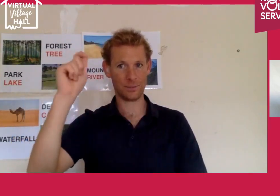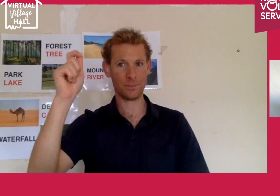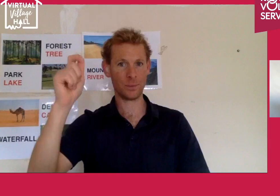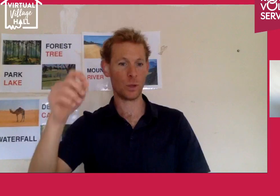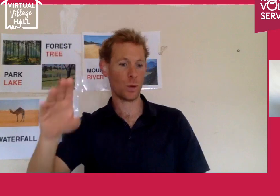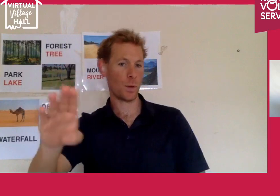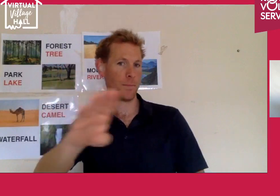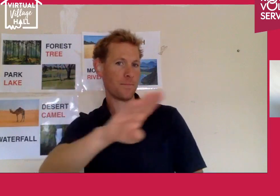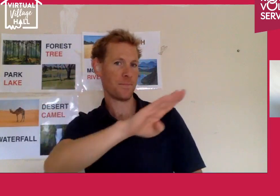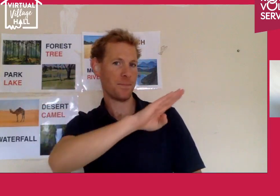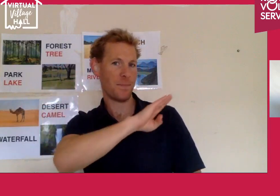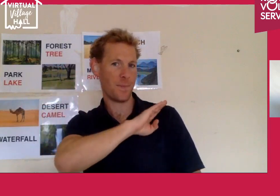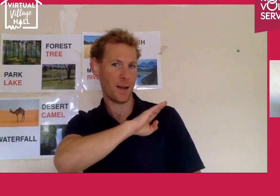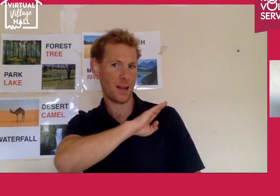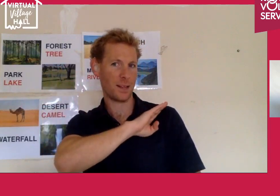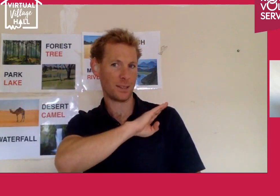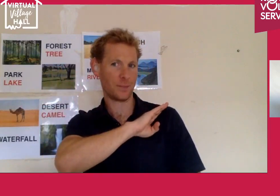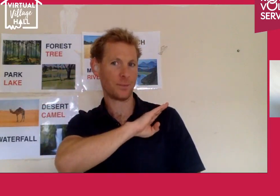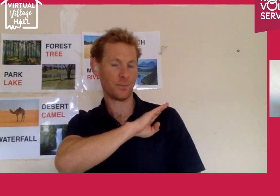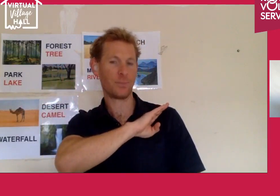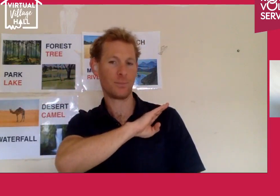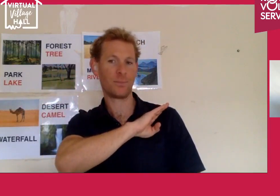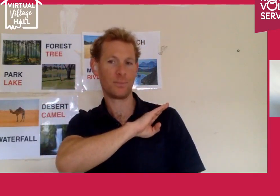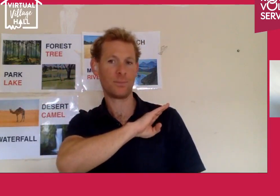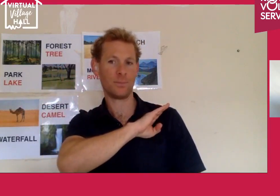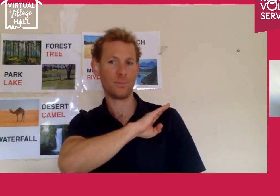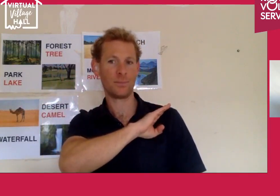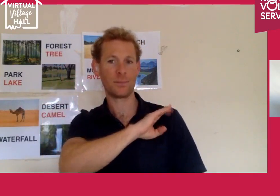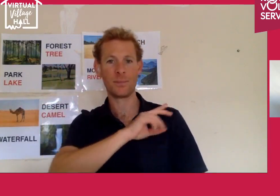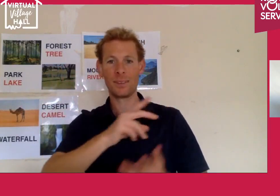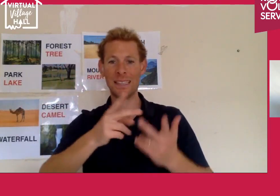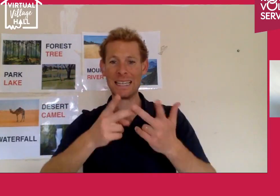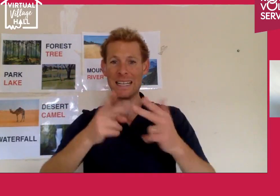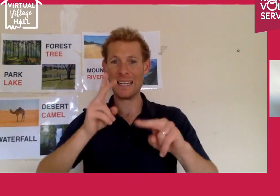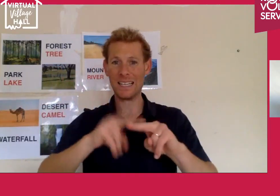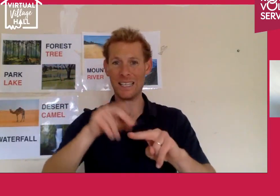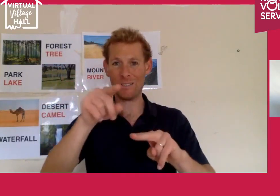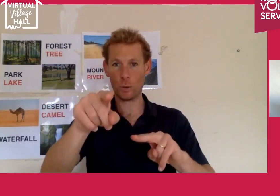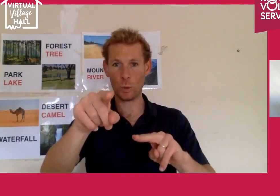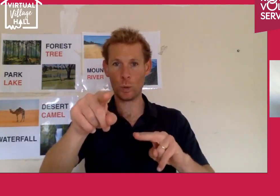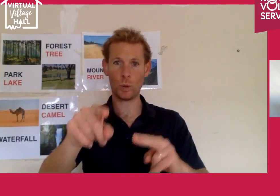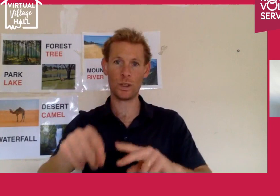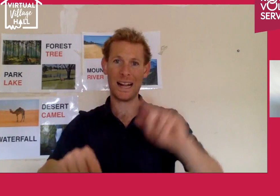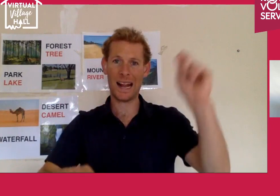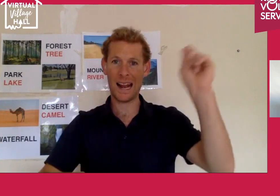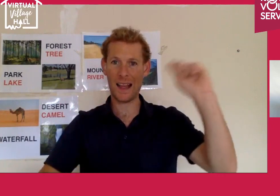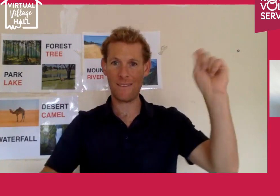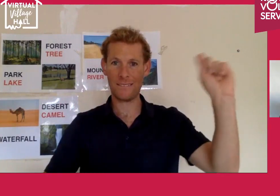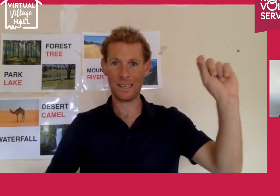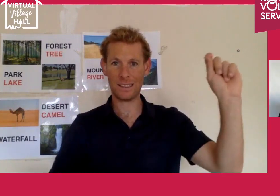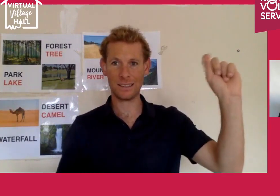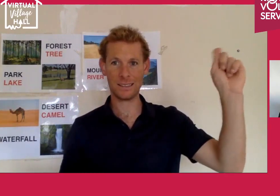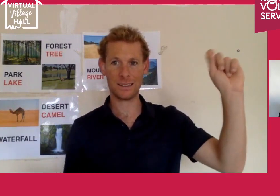I'm right-handed when I sign, so I would use my dominant hand always when I sign. If you're